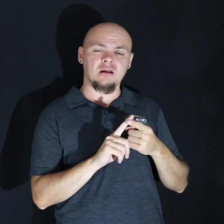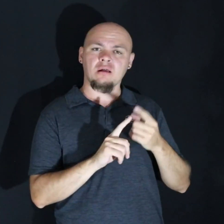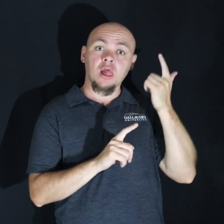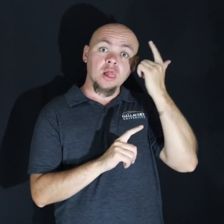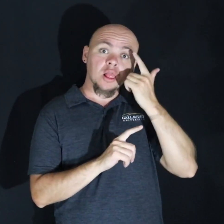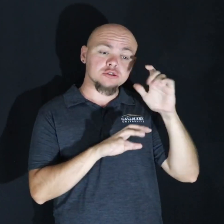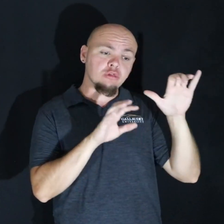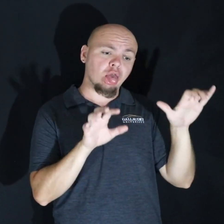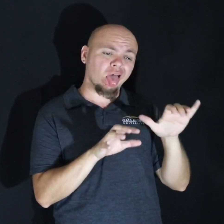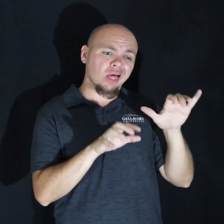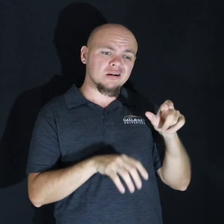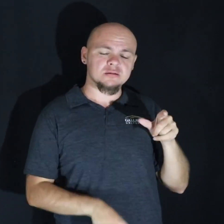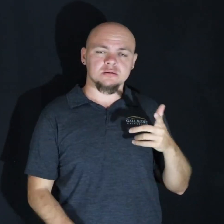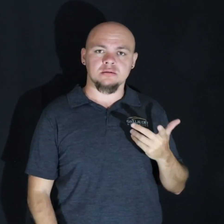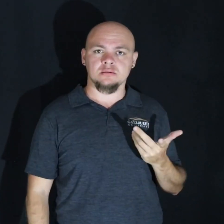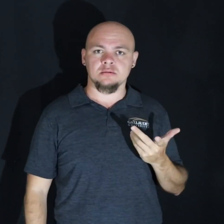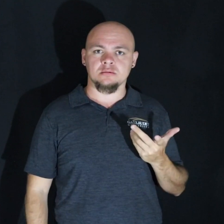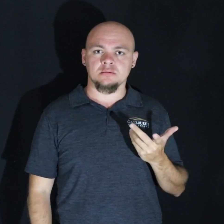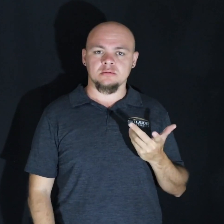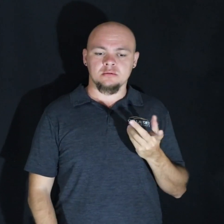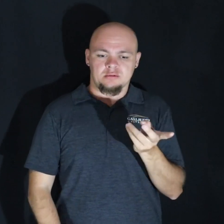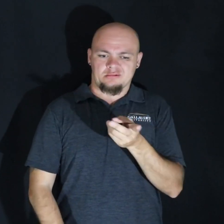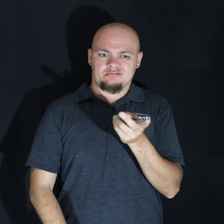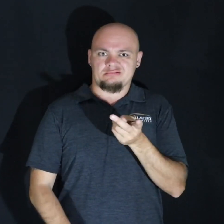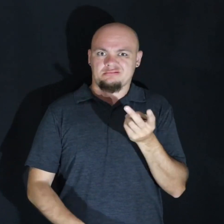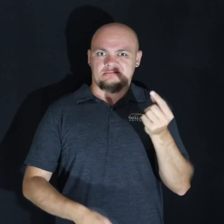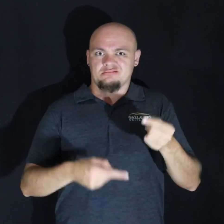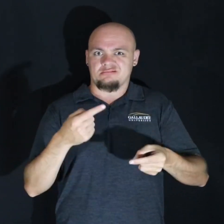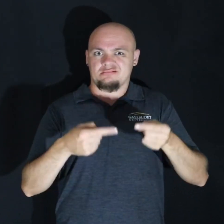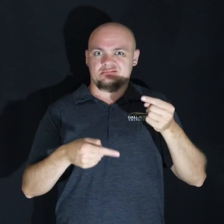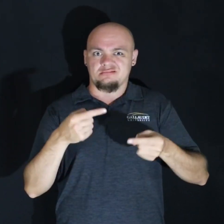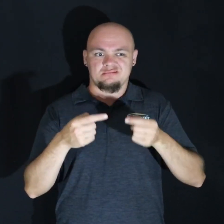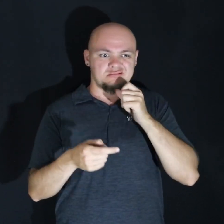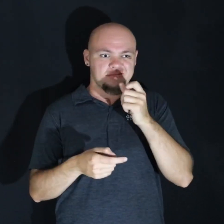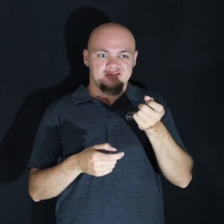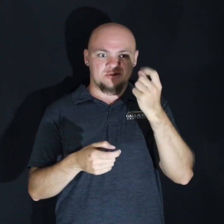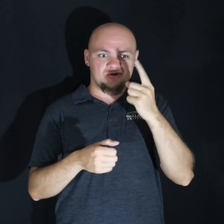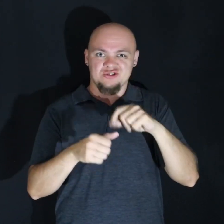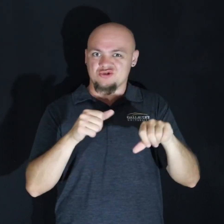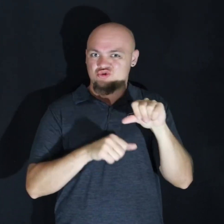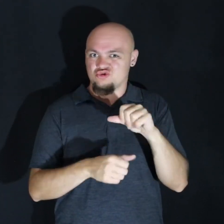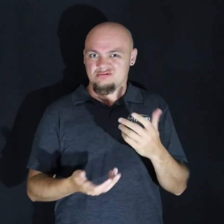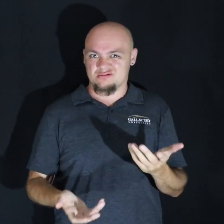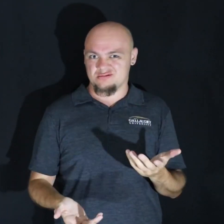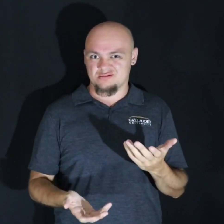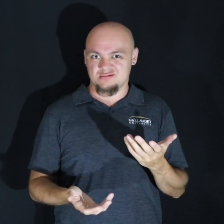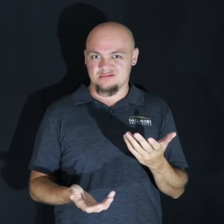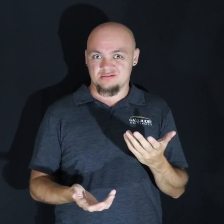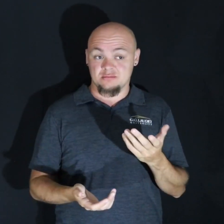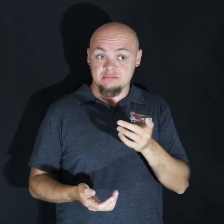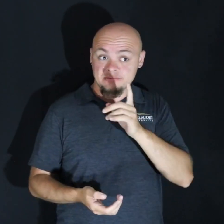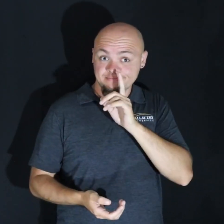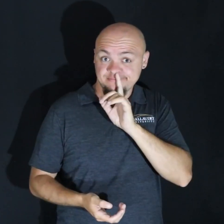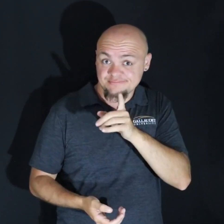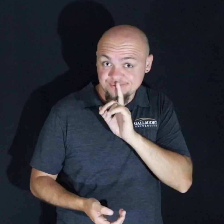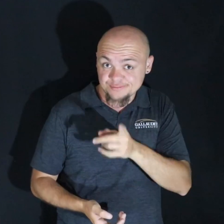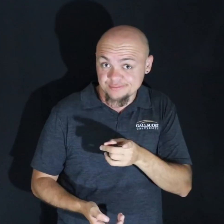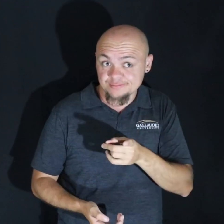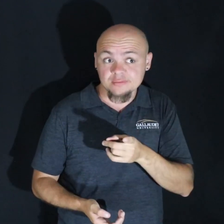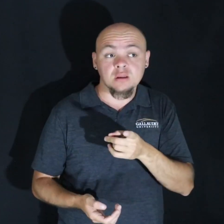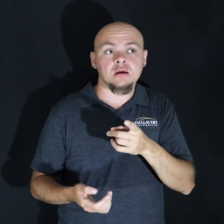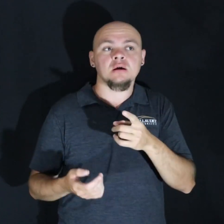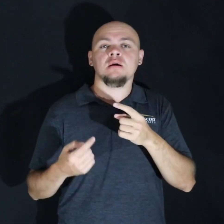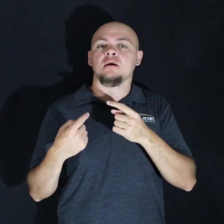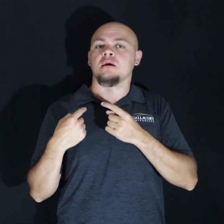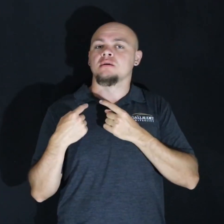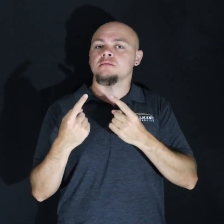logical actions. And the two of you are just not understanding one another. But the truth is, until you